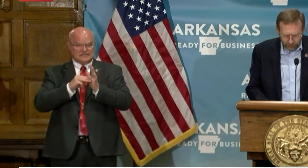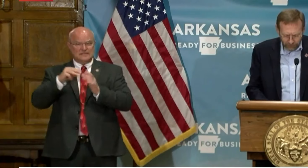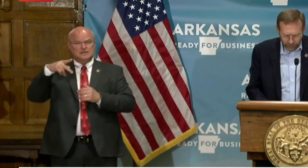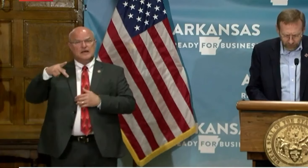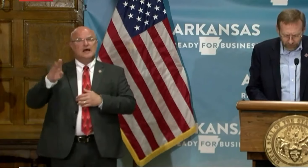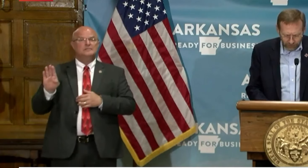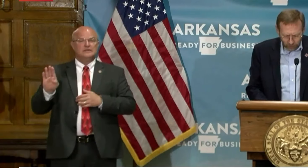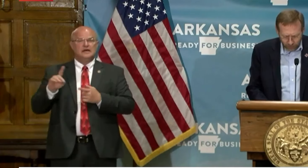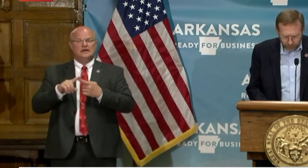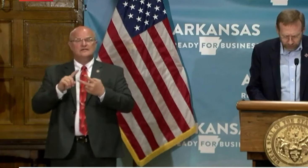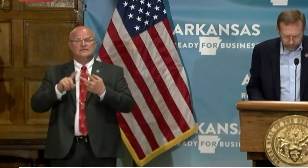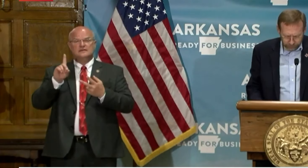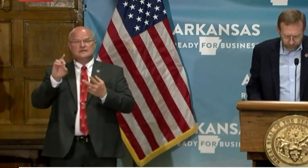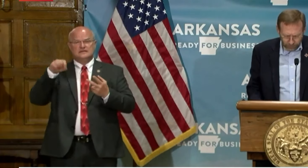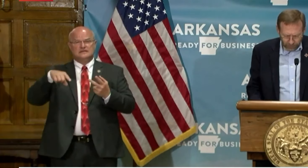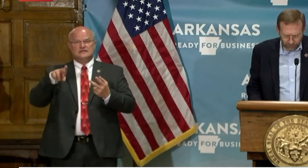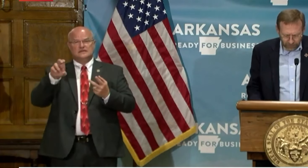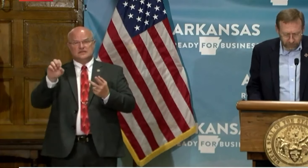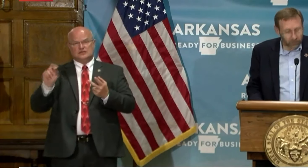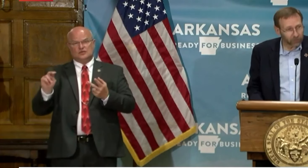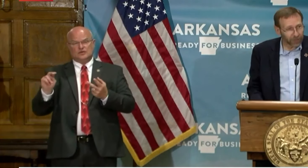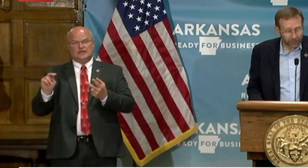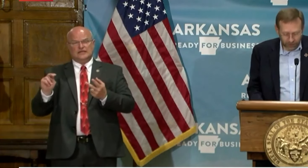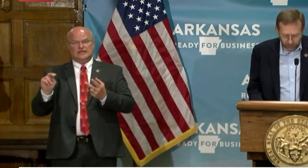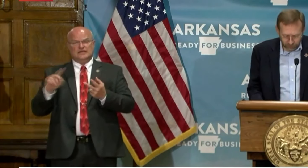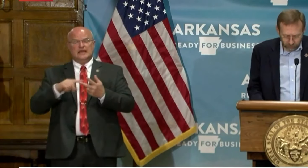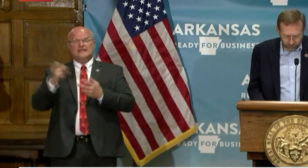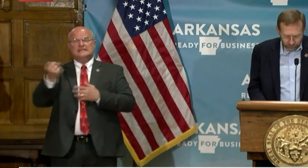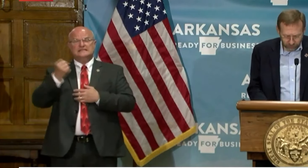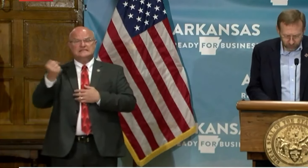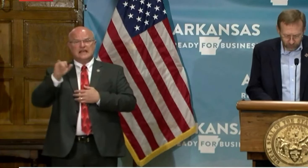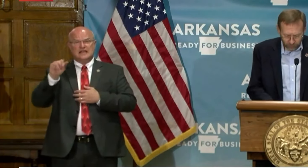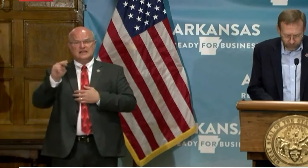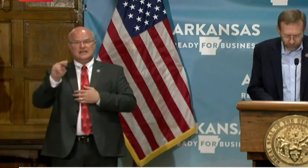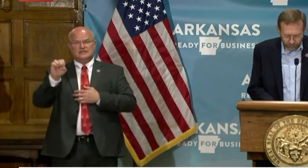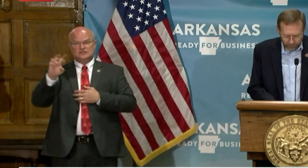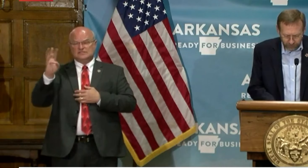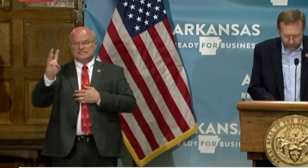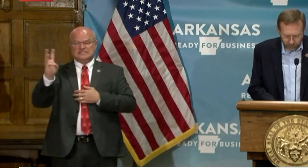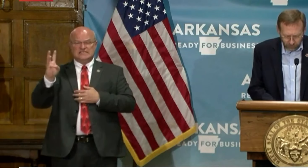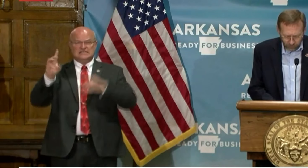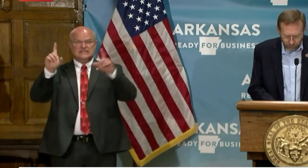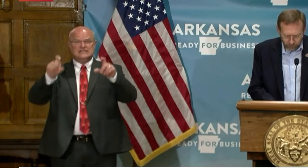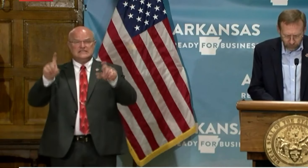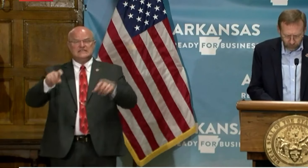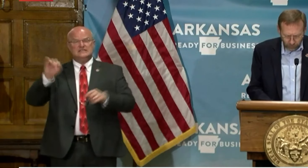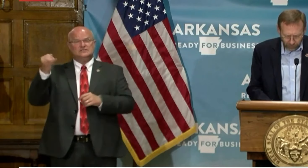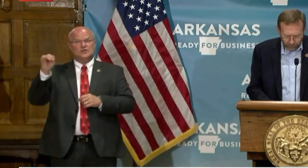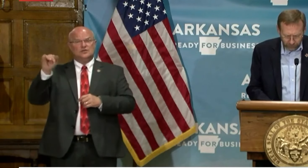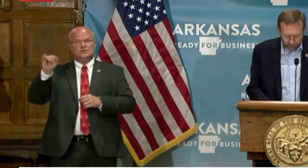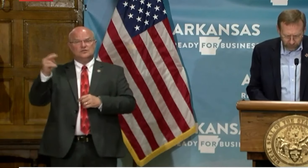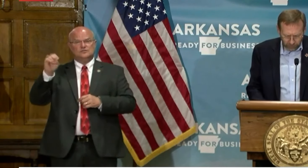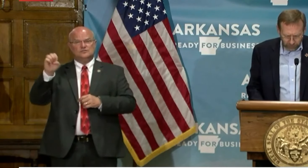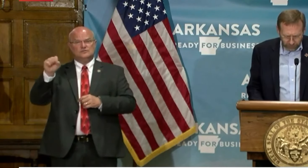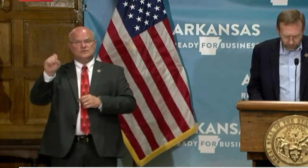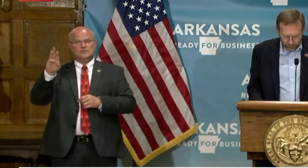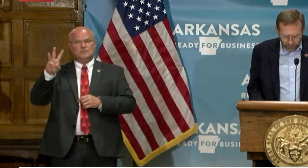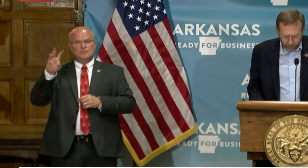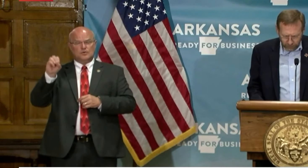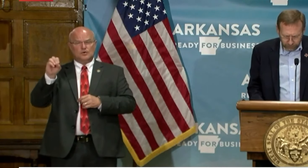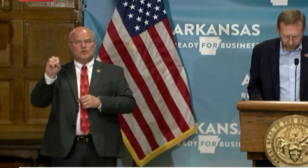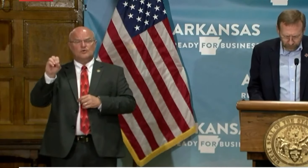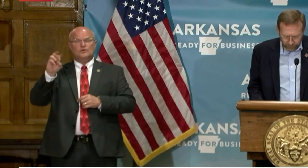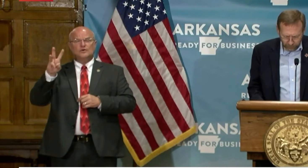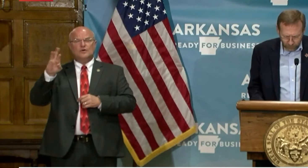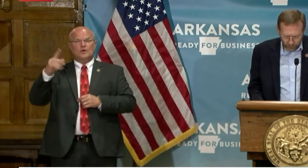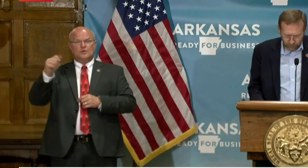Pine Bluff, and DeQueen. And then Saturday, June 6th, we'll be testing in Jonesboro, Wrightsville, El